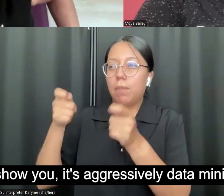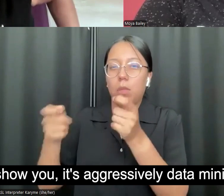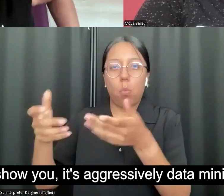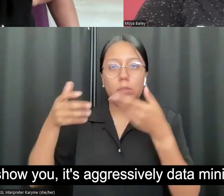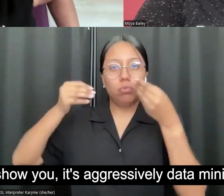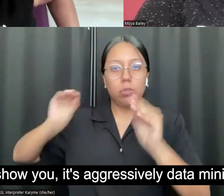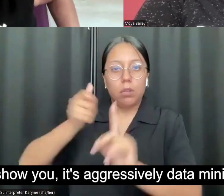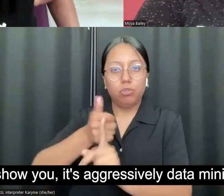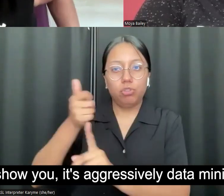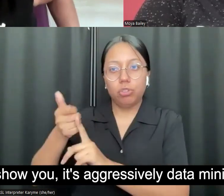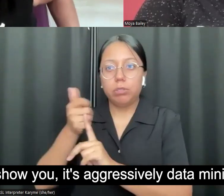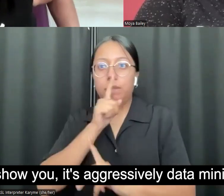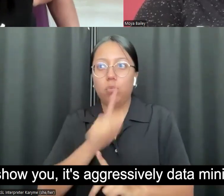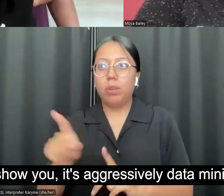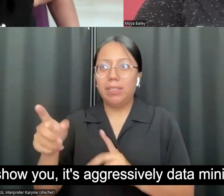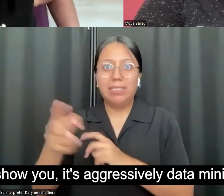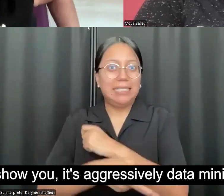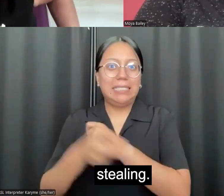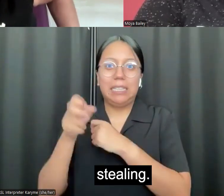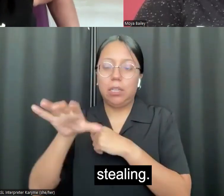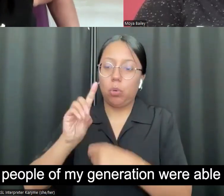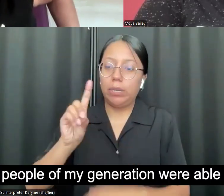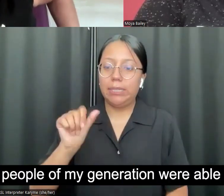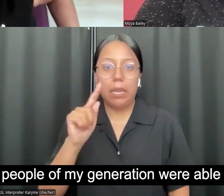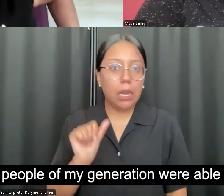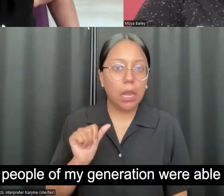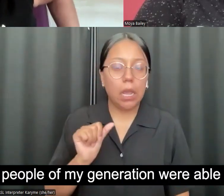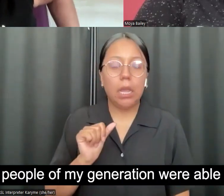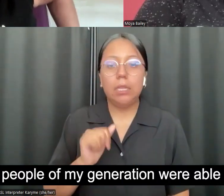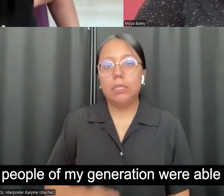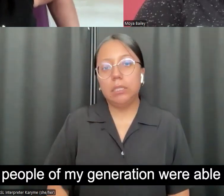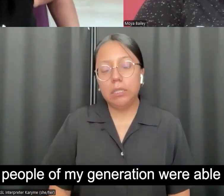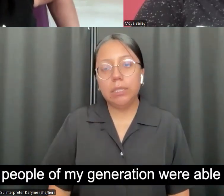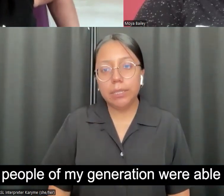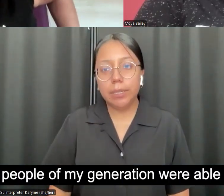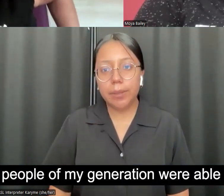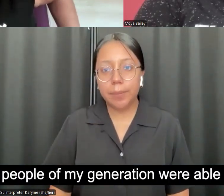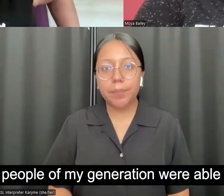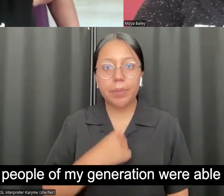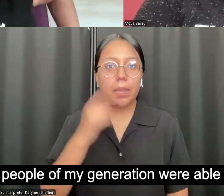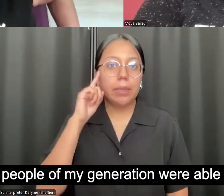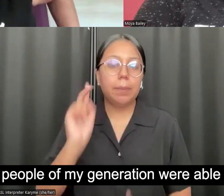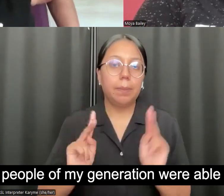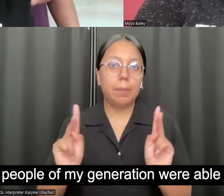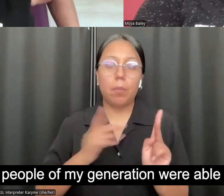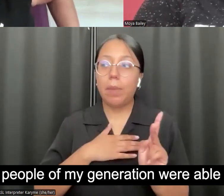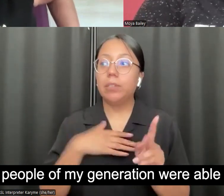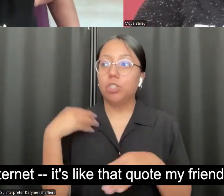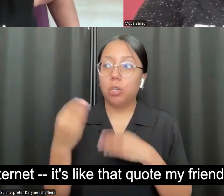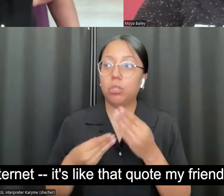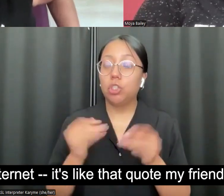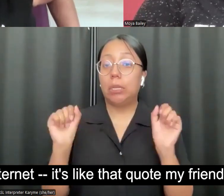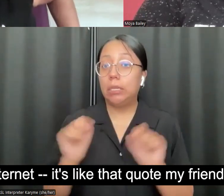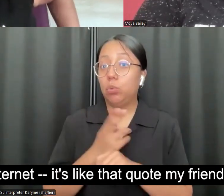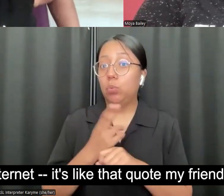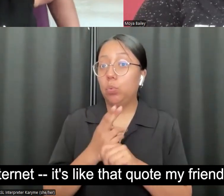and stealing. Um, I think that, people of my generation were able to like use the internet. It's like